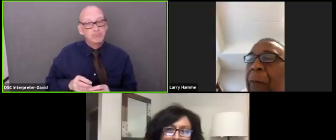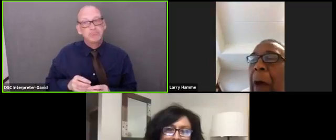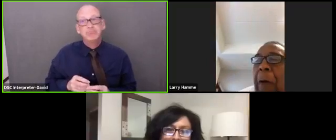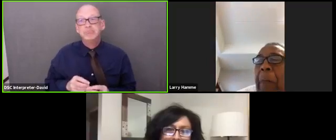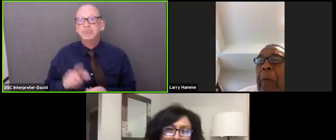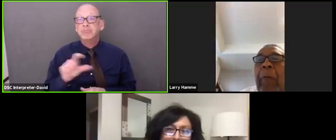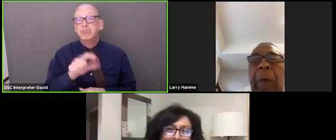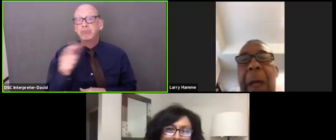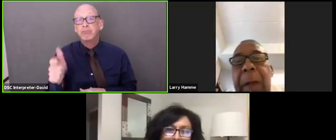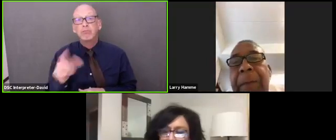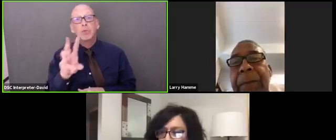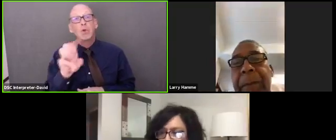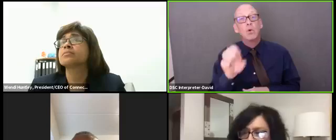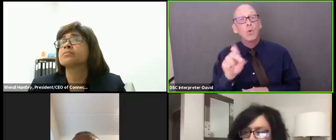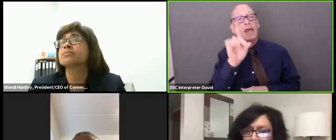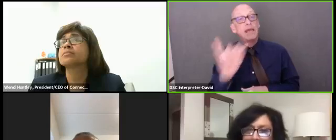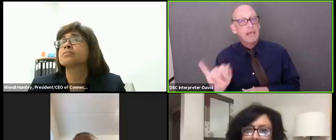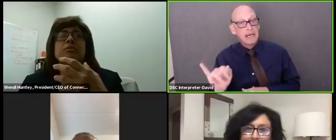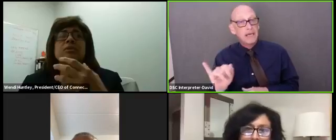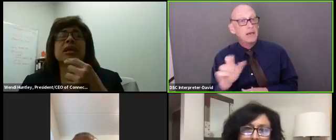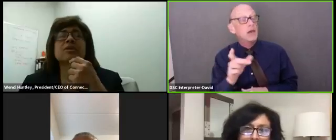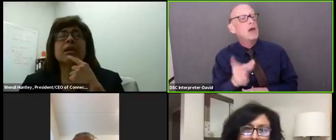And Dr. Hamey, on